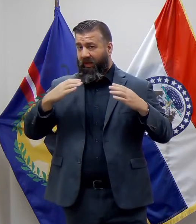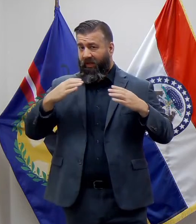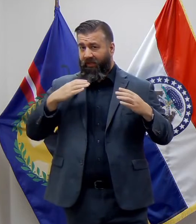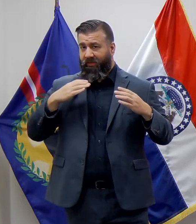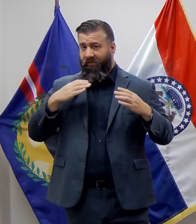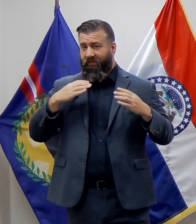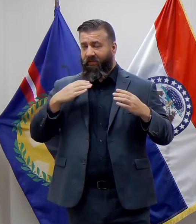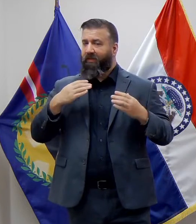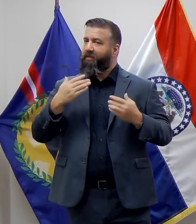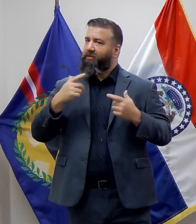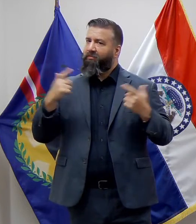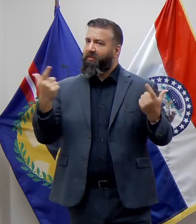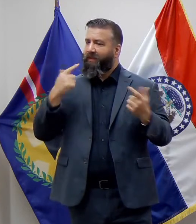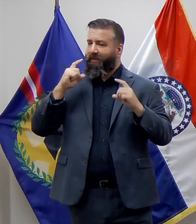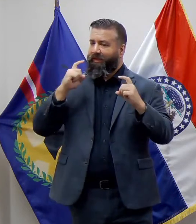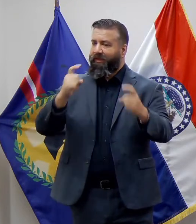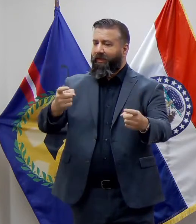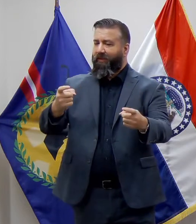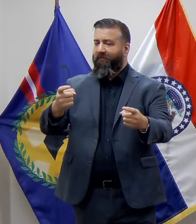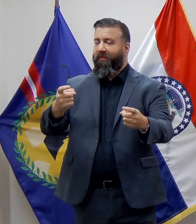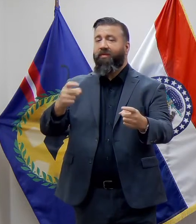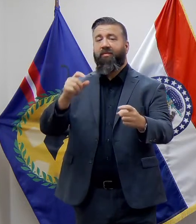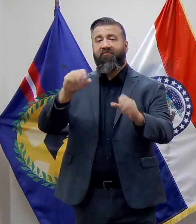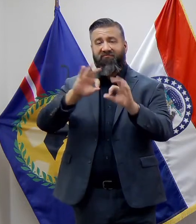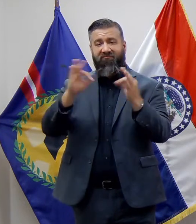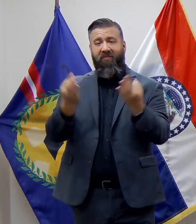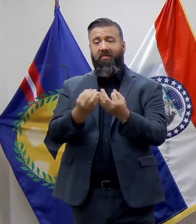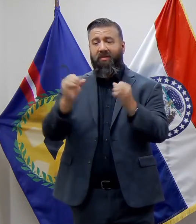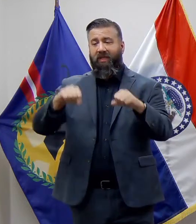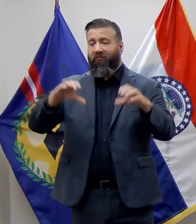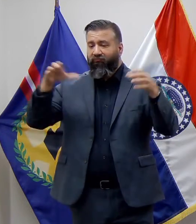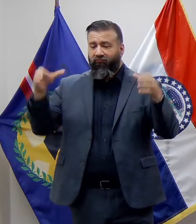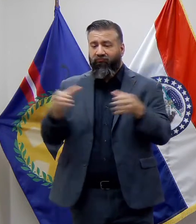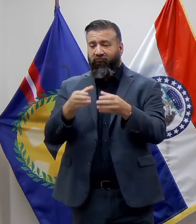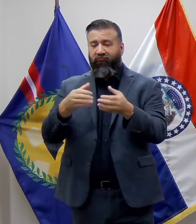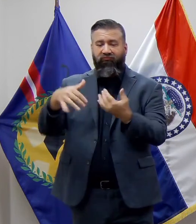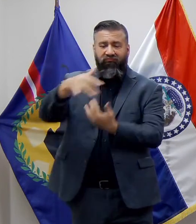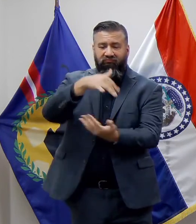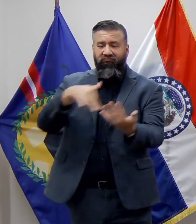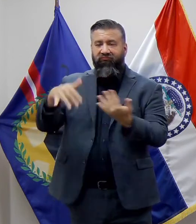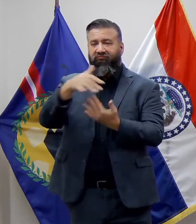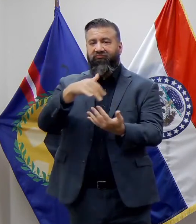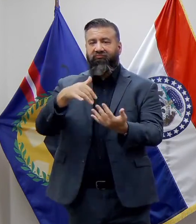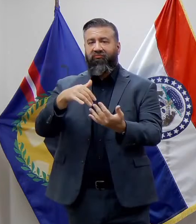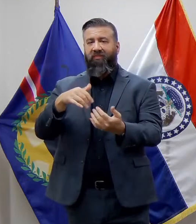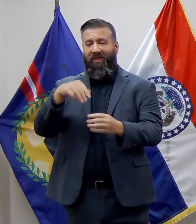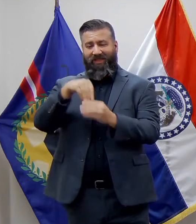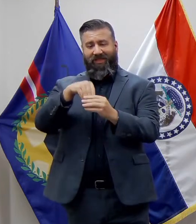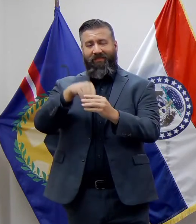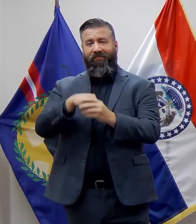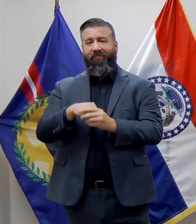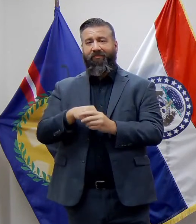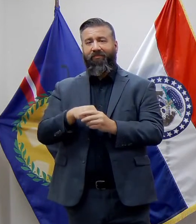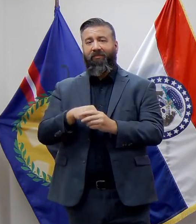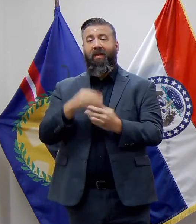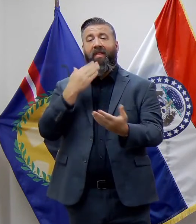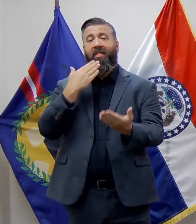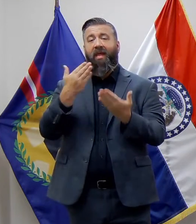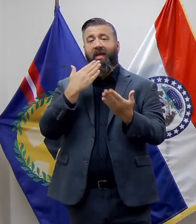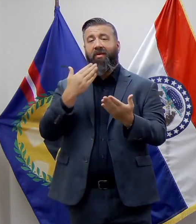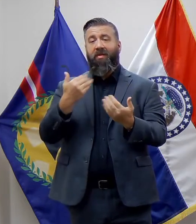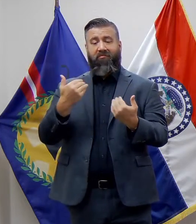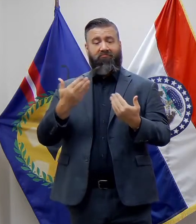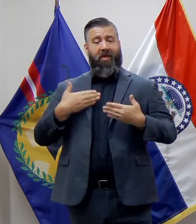safely gather indoors and share traditions that were upended last year. Thanks, and I'd be happy to answer